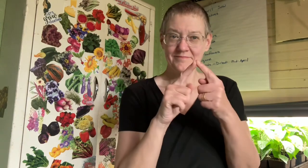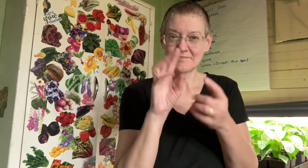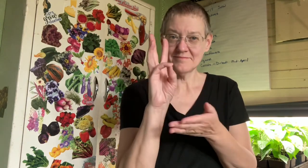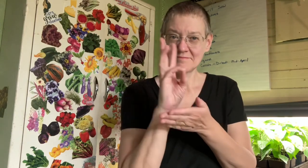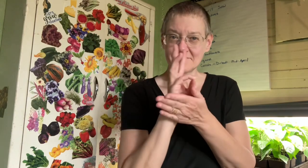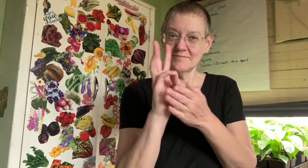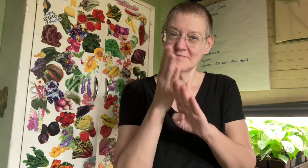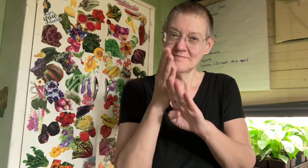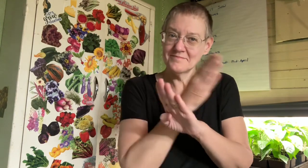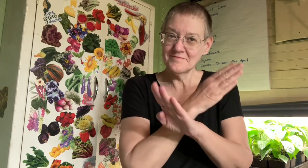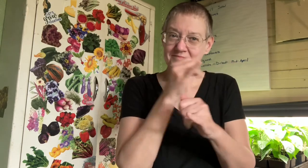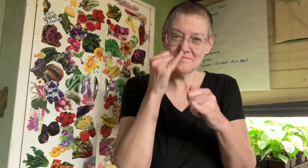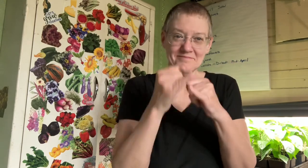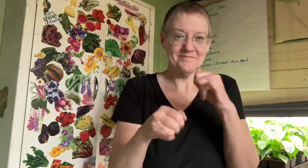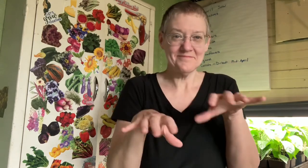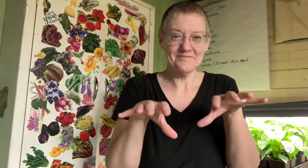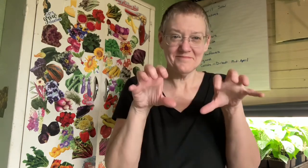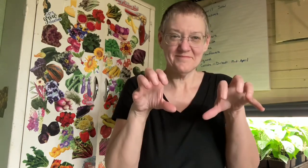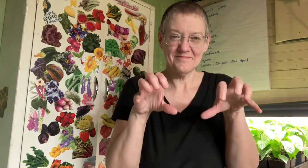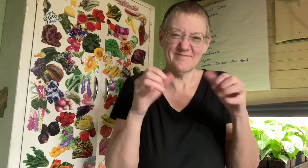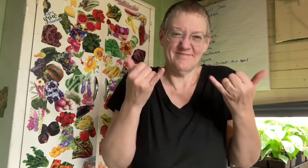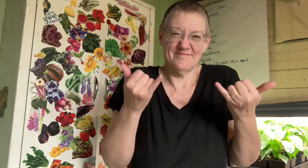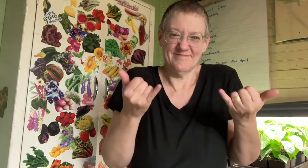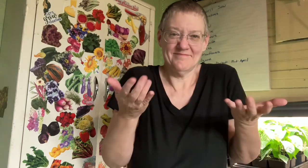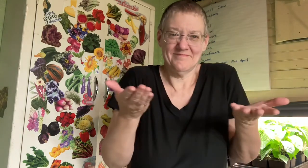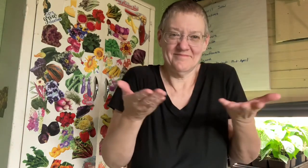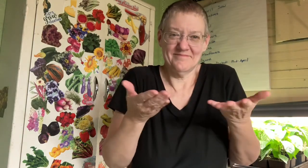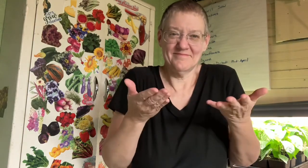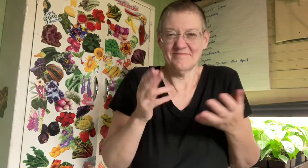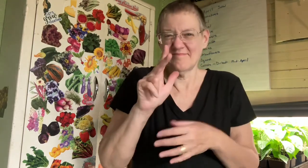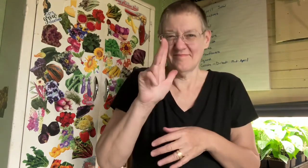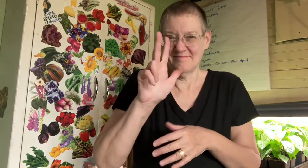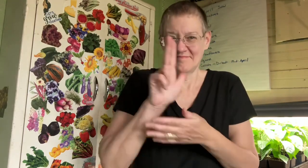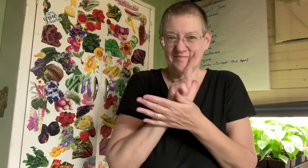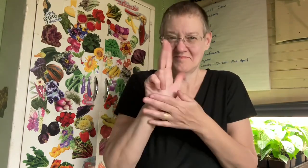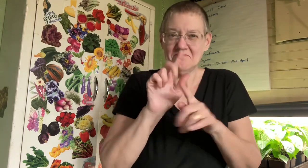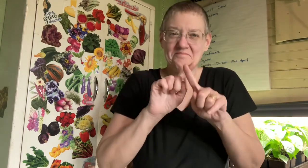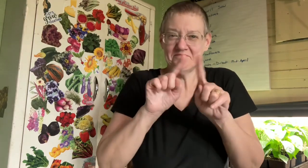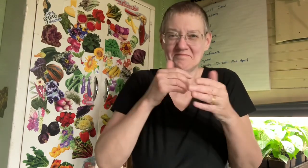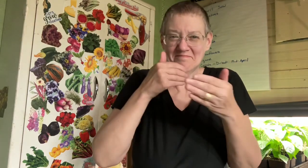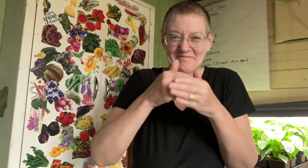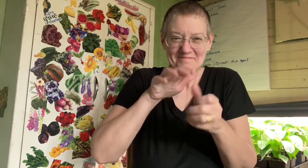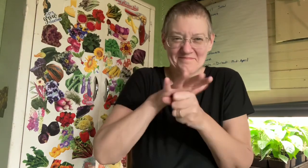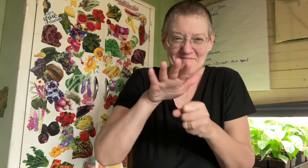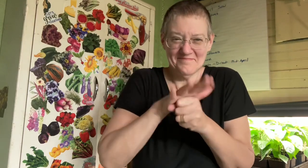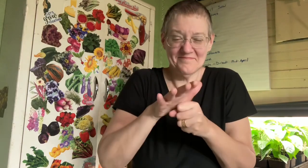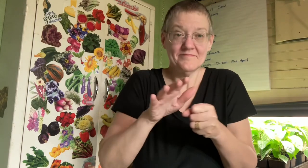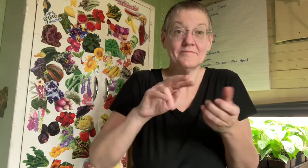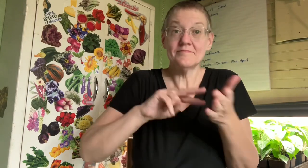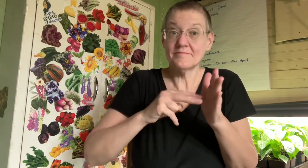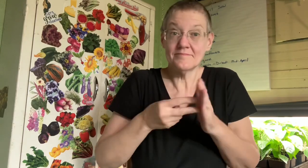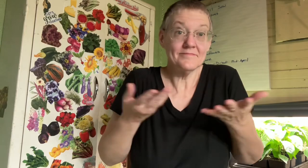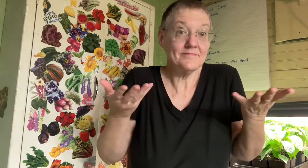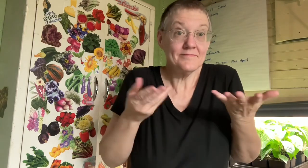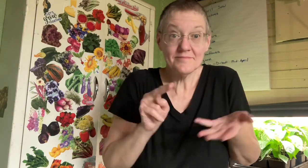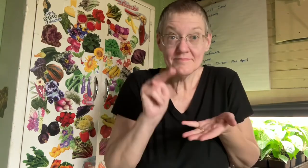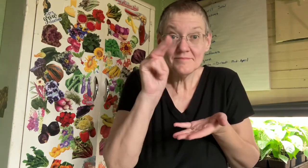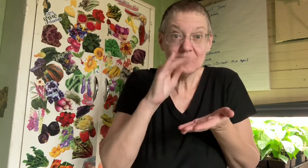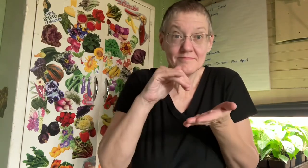me, 4 to 6 weeks inside before your last frost. Now it's 3 weeks before our last frost, but I